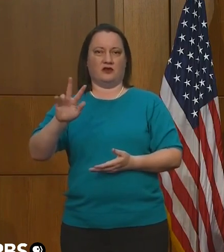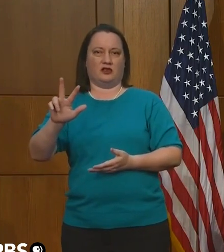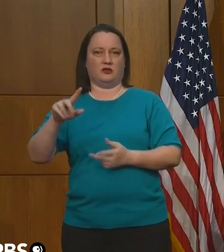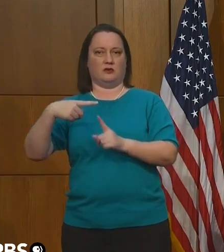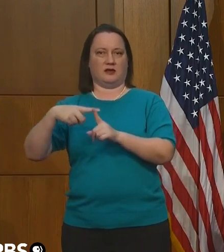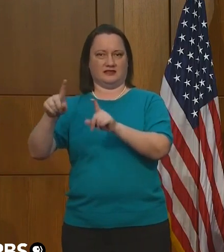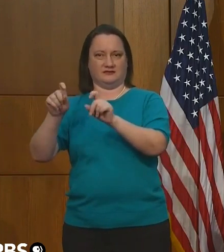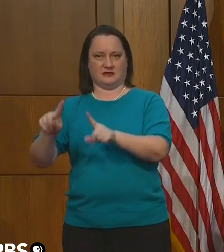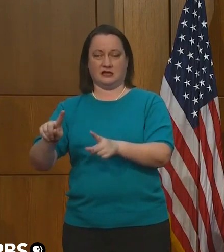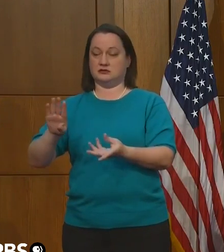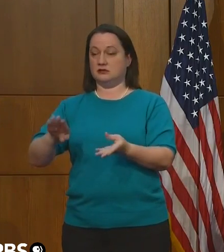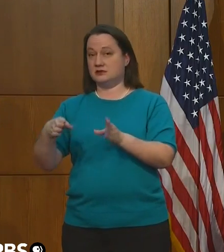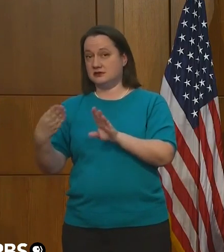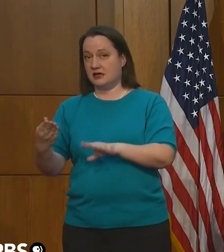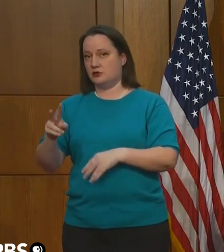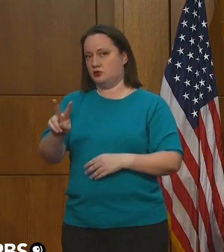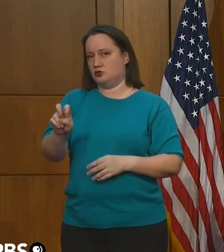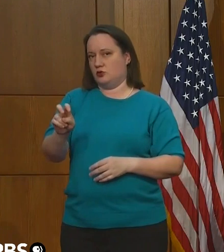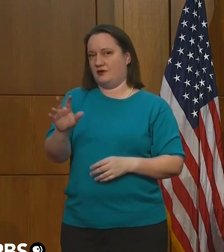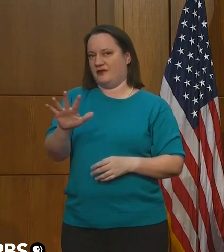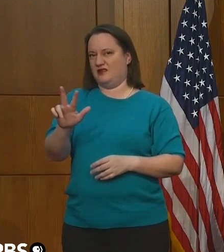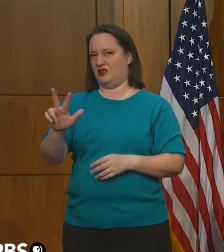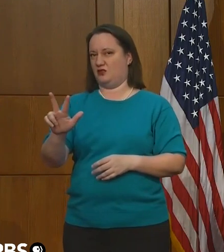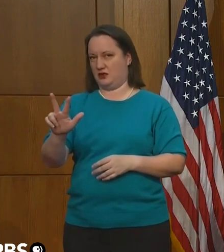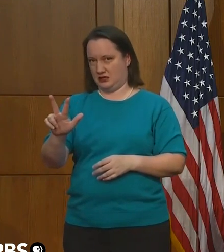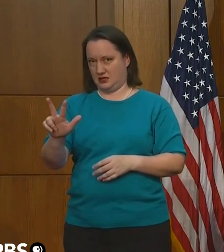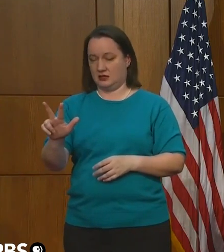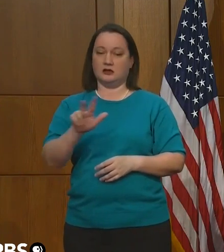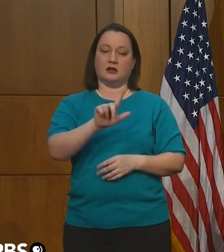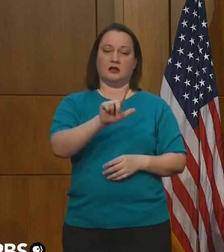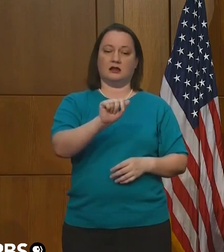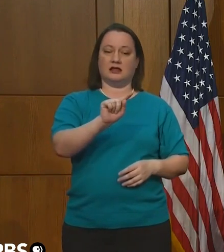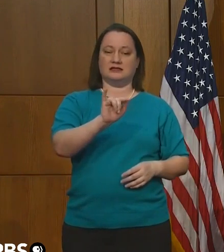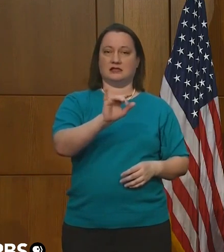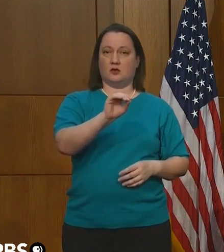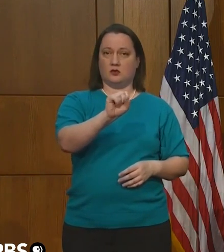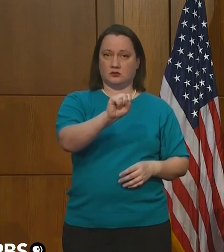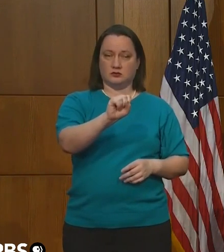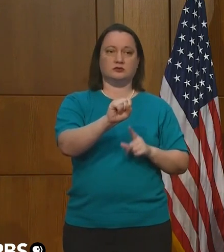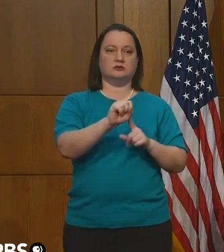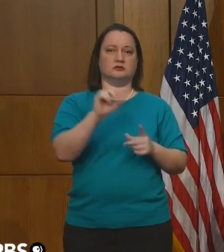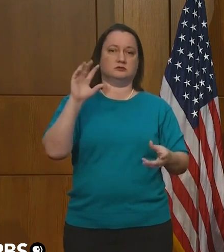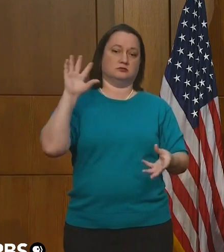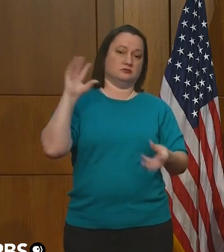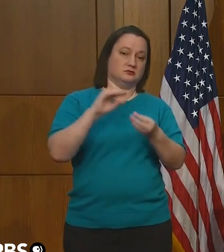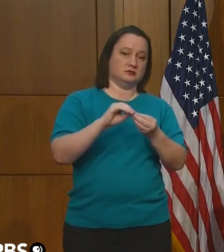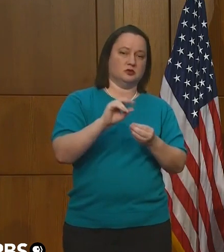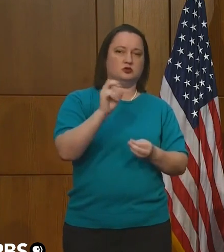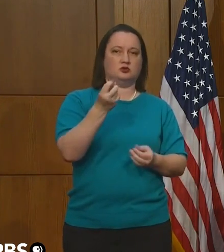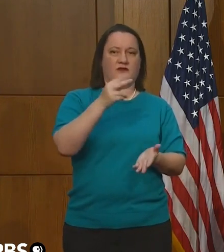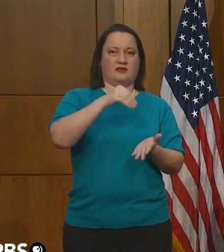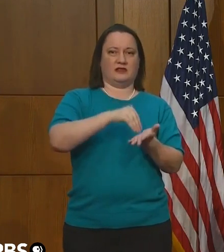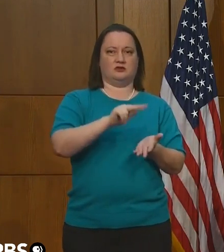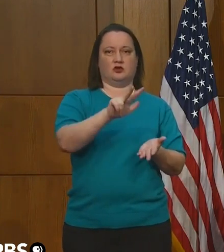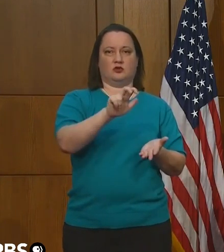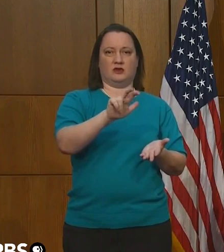5,643, total deaths at 253, and among Latinos, the cases number